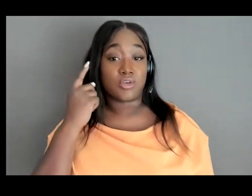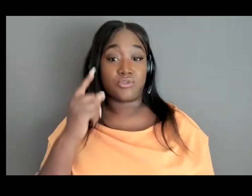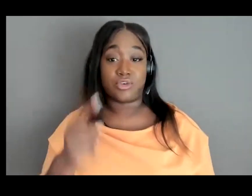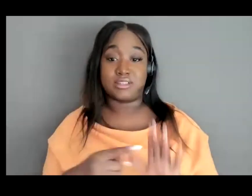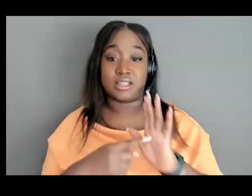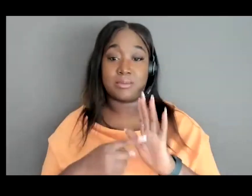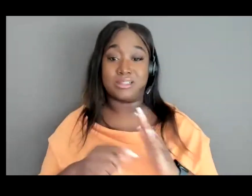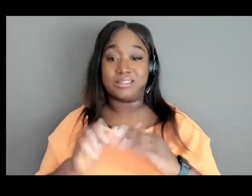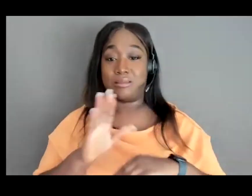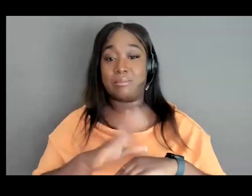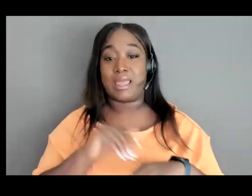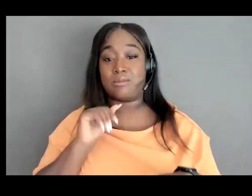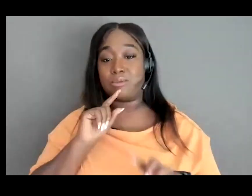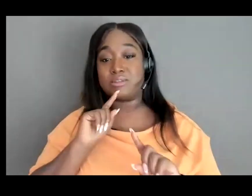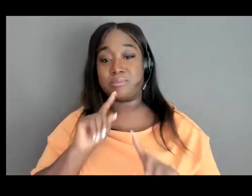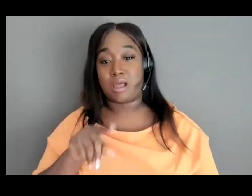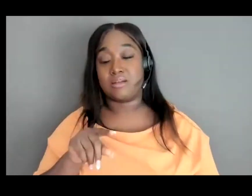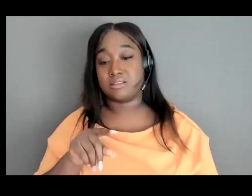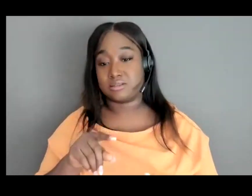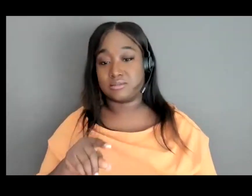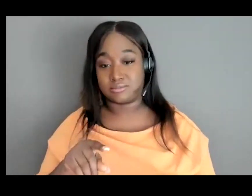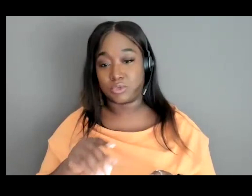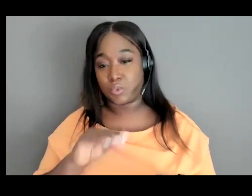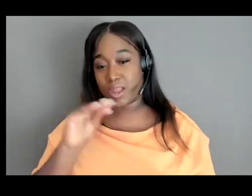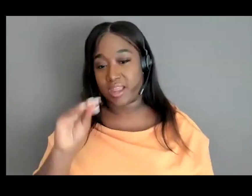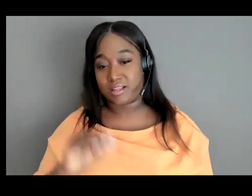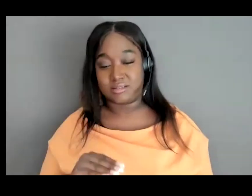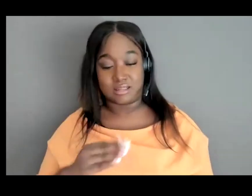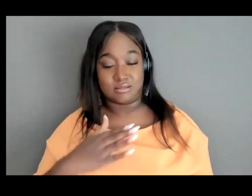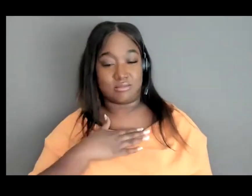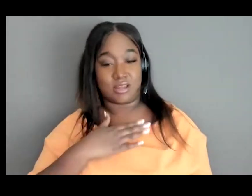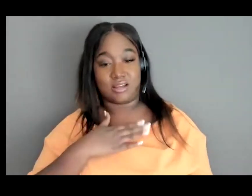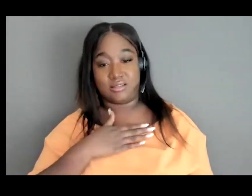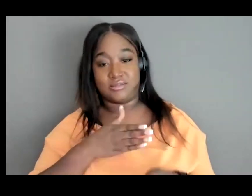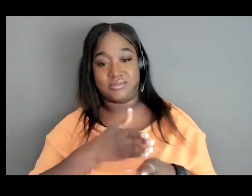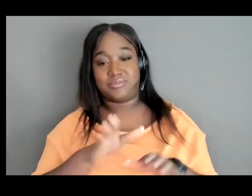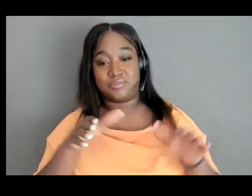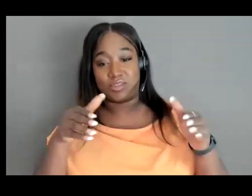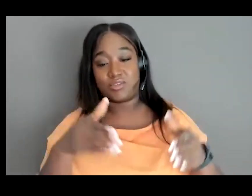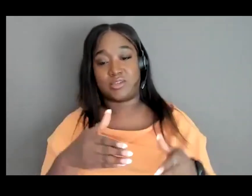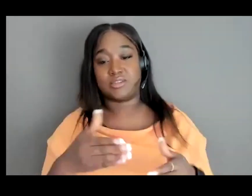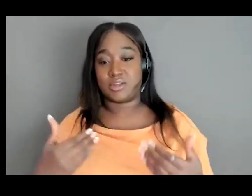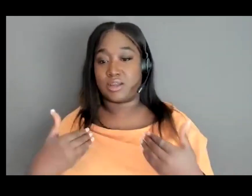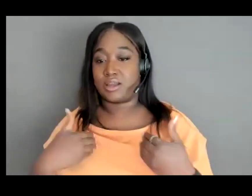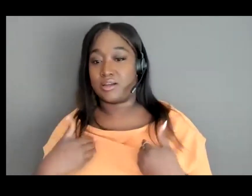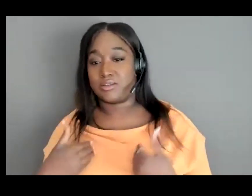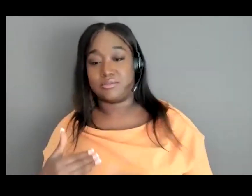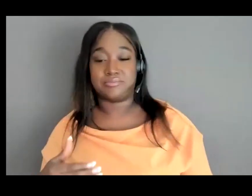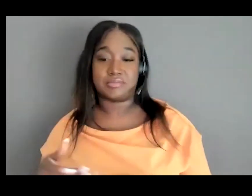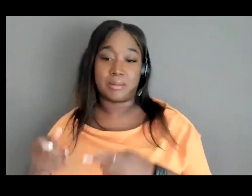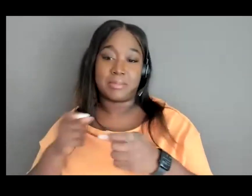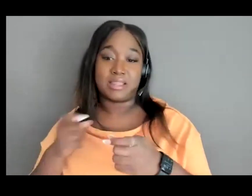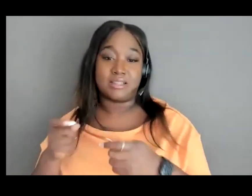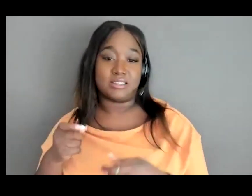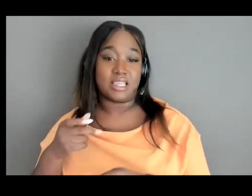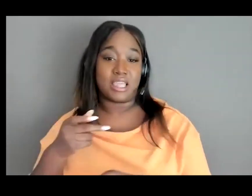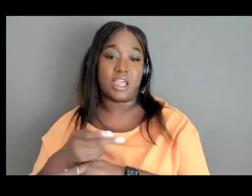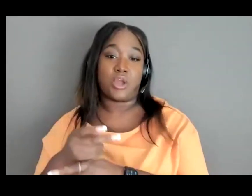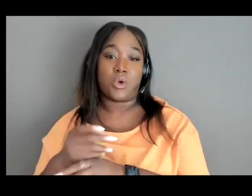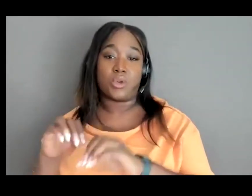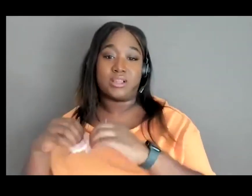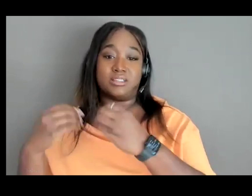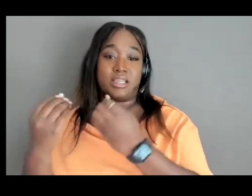For example, demand response, where I do most of my work, you've got healthcare sending in managed